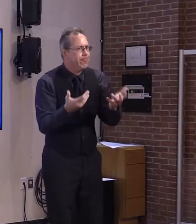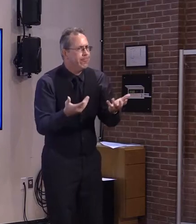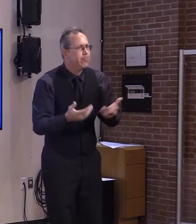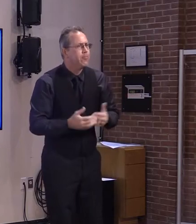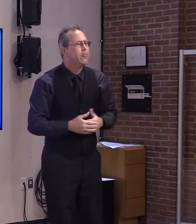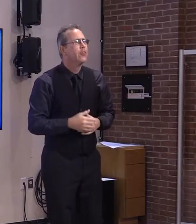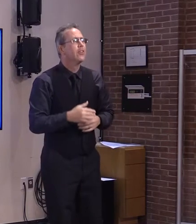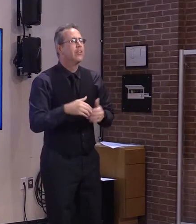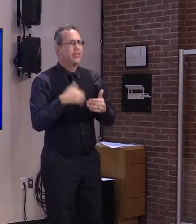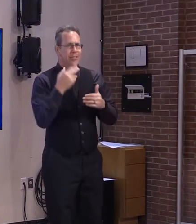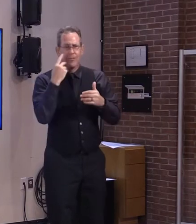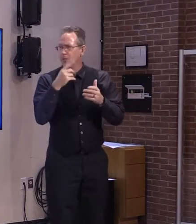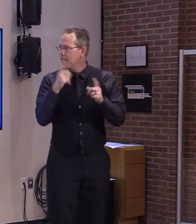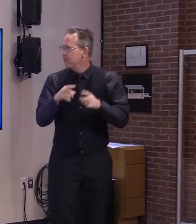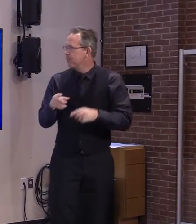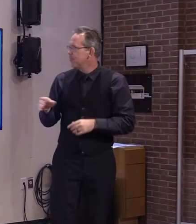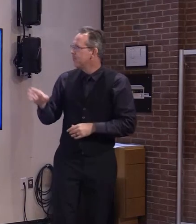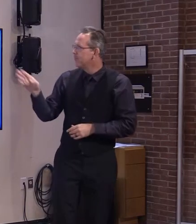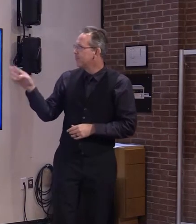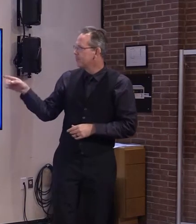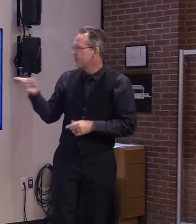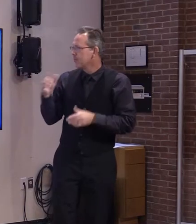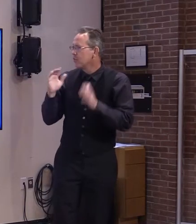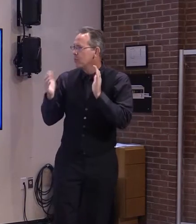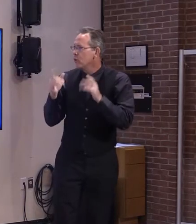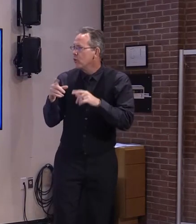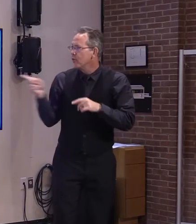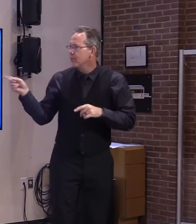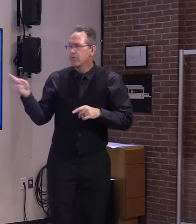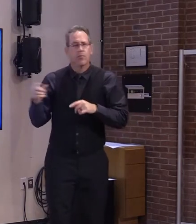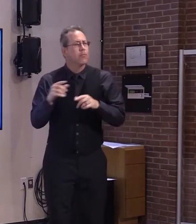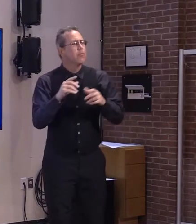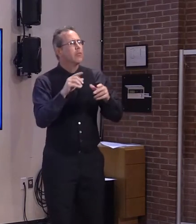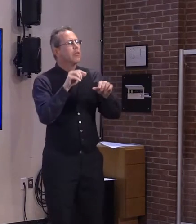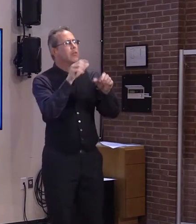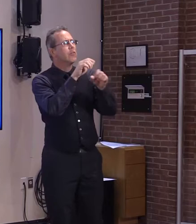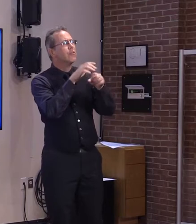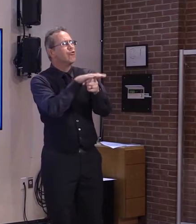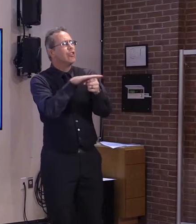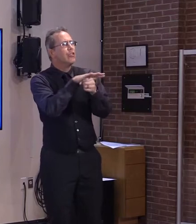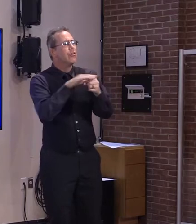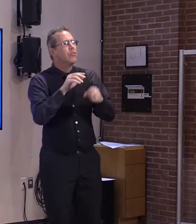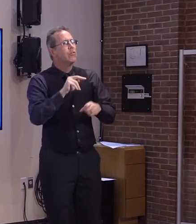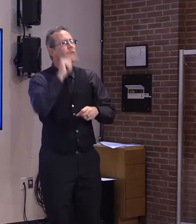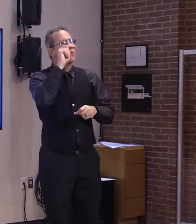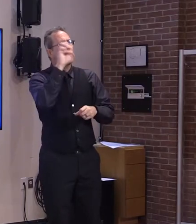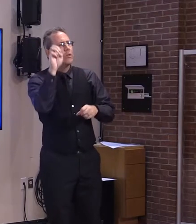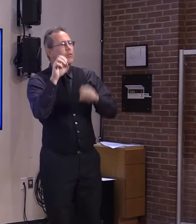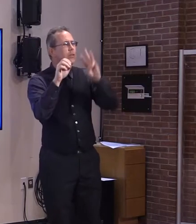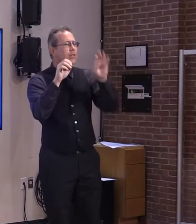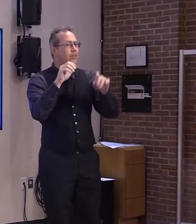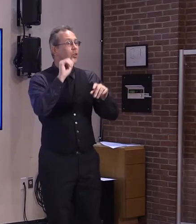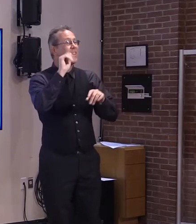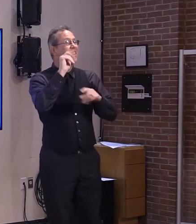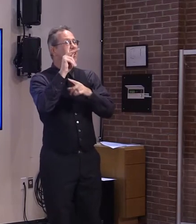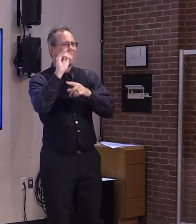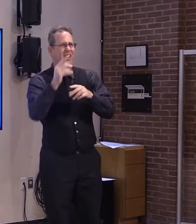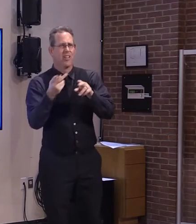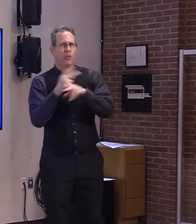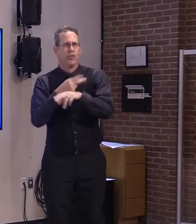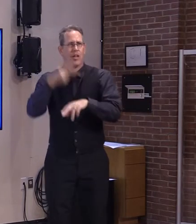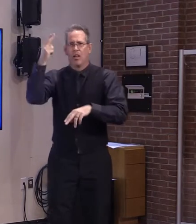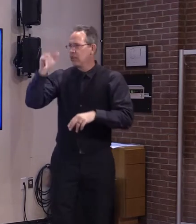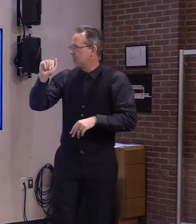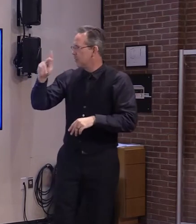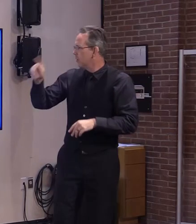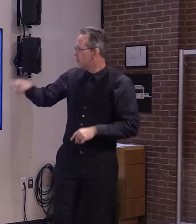based on regions, you can see that the Northeast Kingdom really does jump out on a per capita basis over the last week and a half